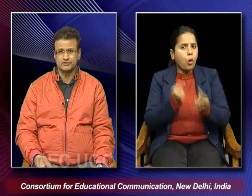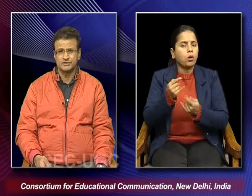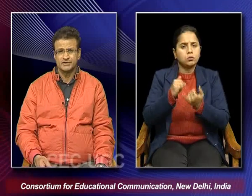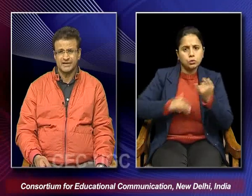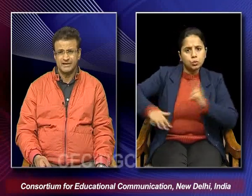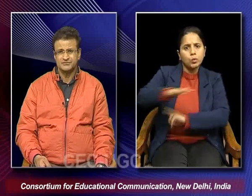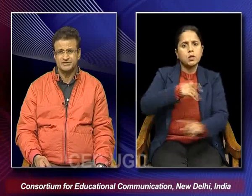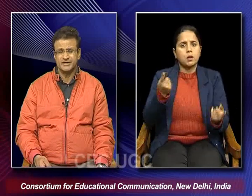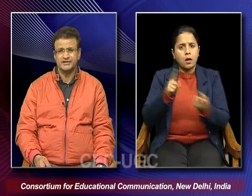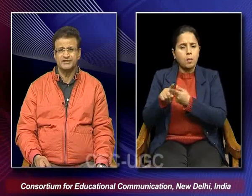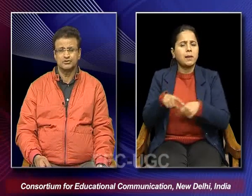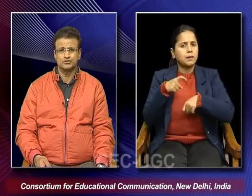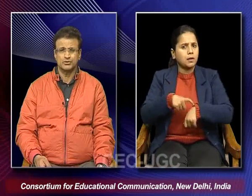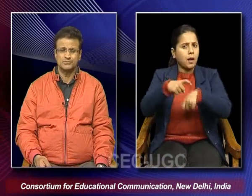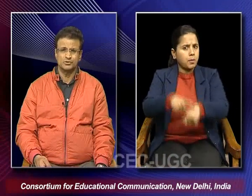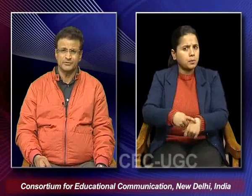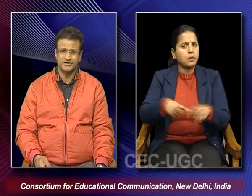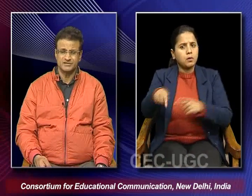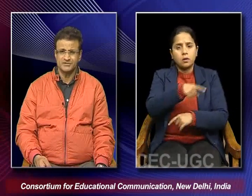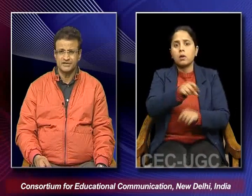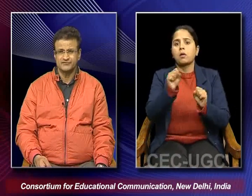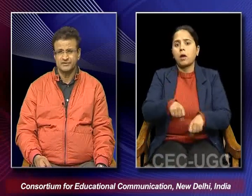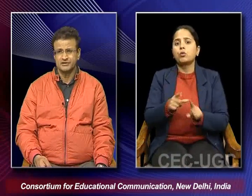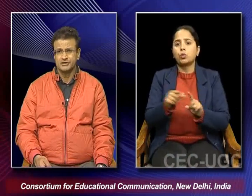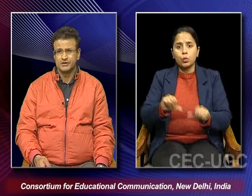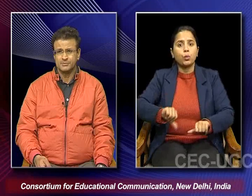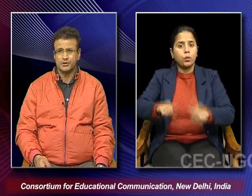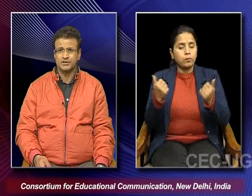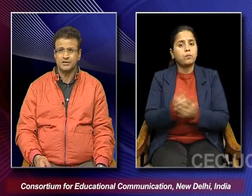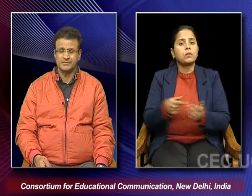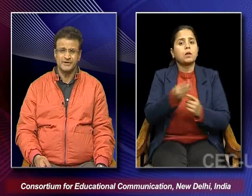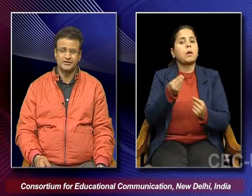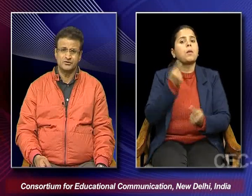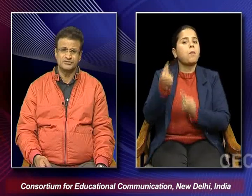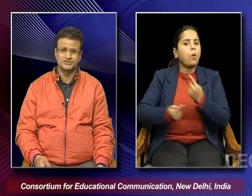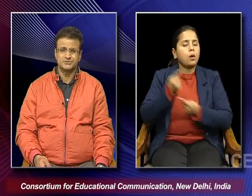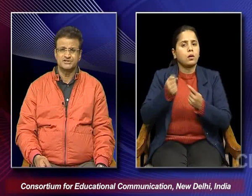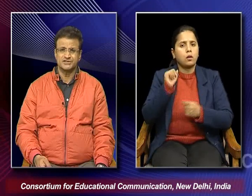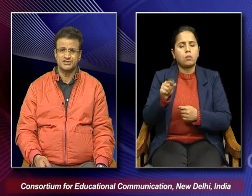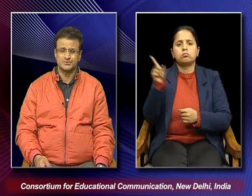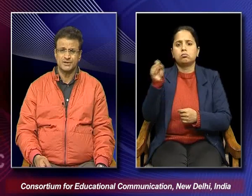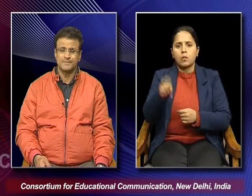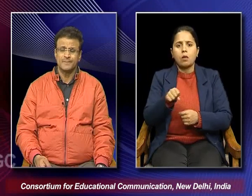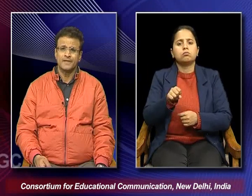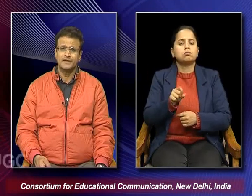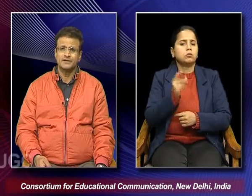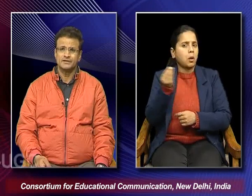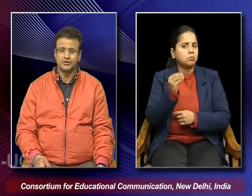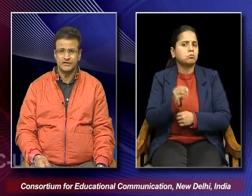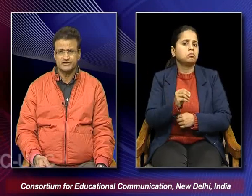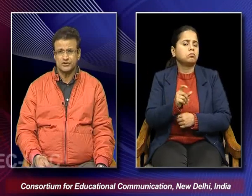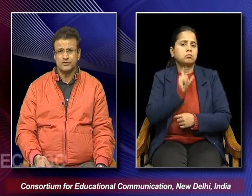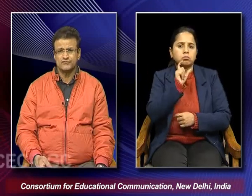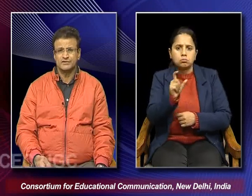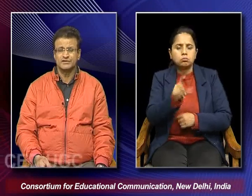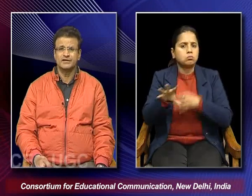the times, and he is also able to make some kind of a political comment on the situation as well. In the